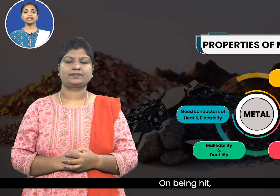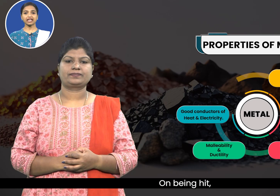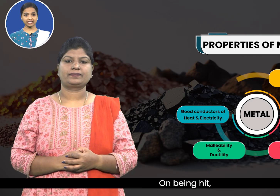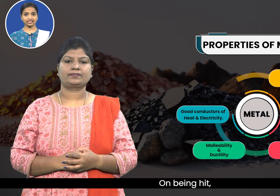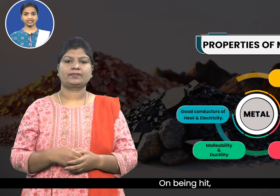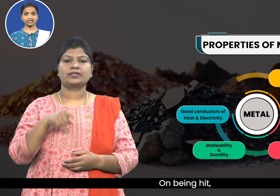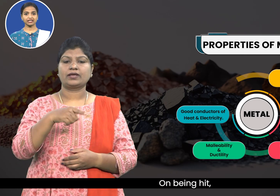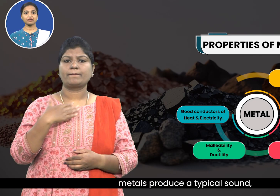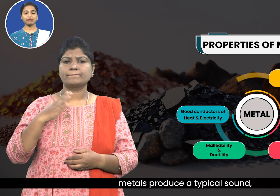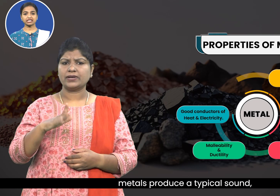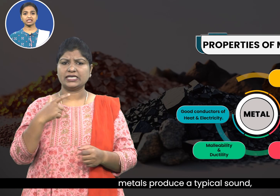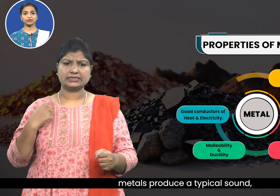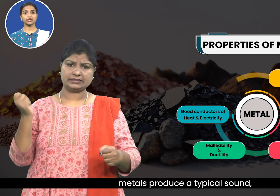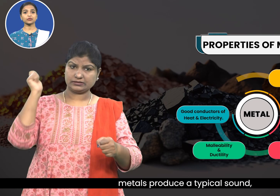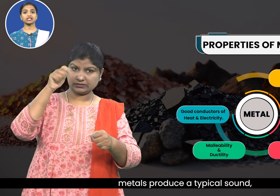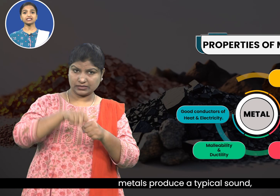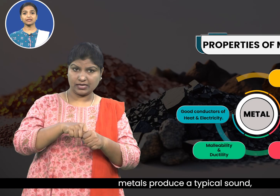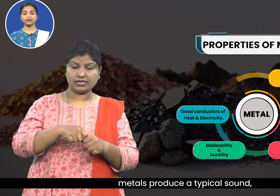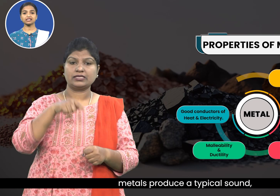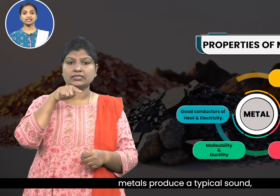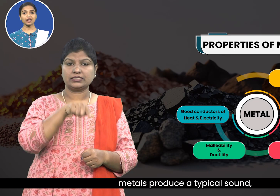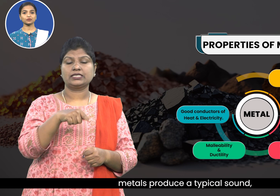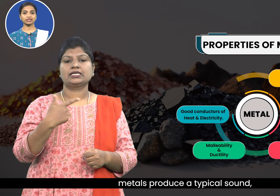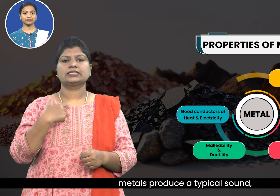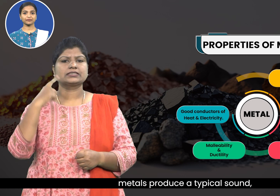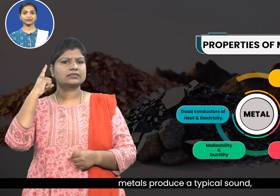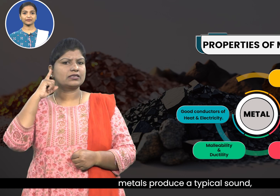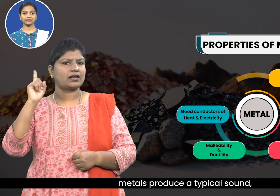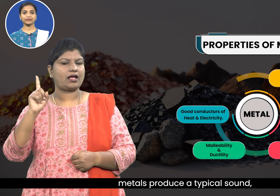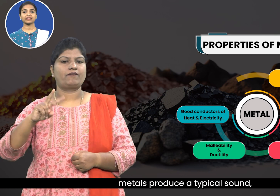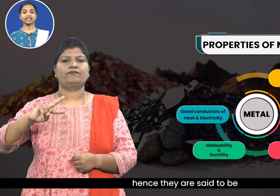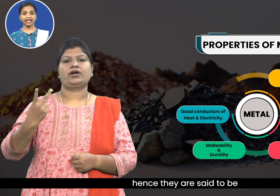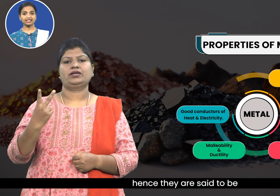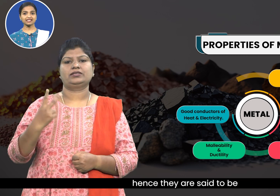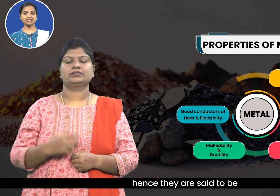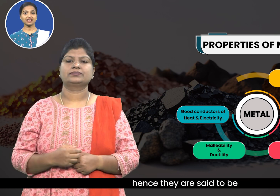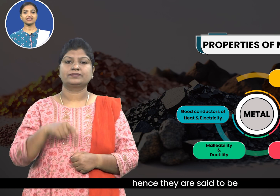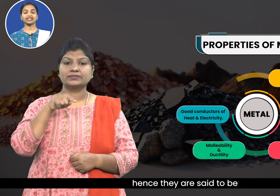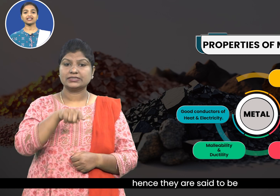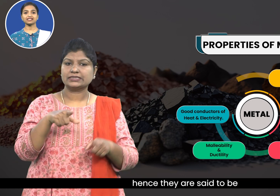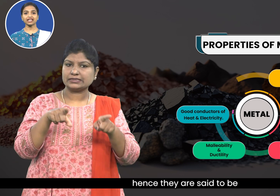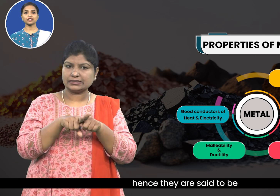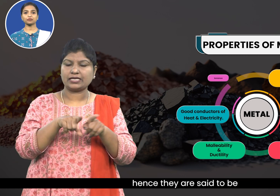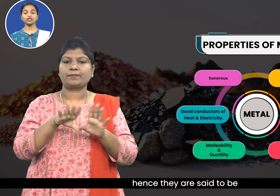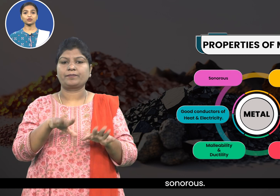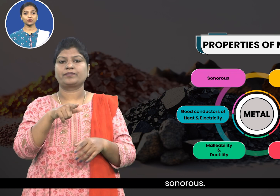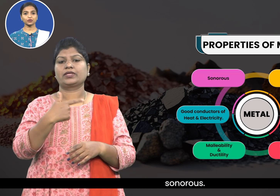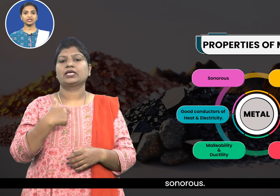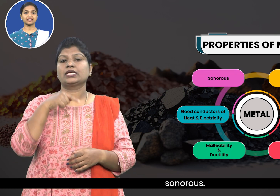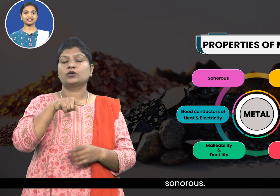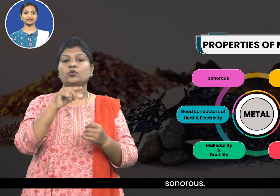On being hit, metals produce a typical sound. Hence, they are said to